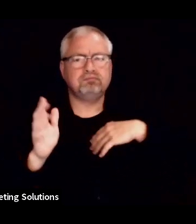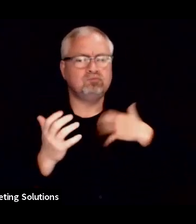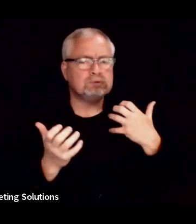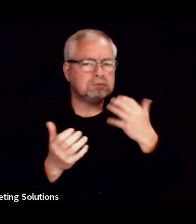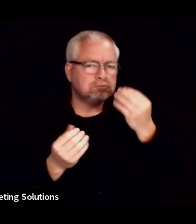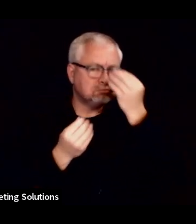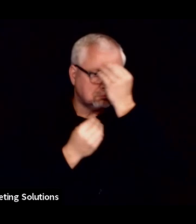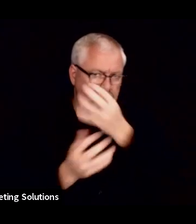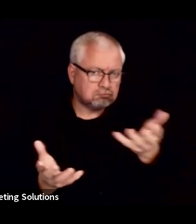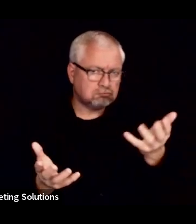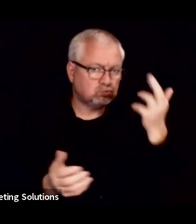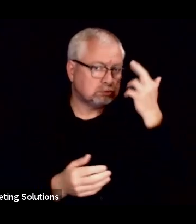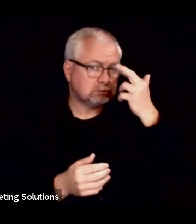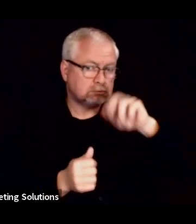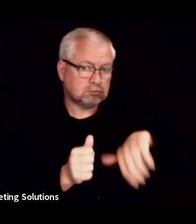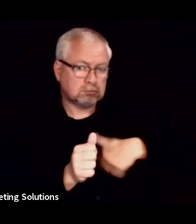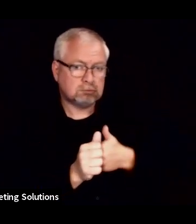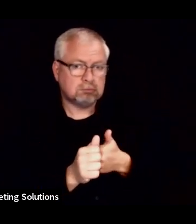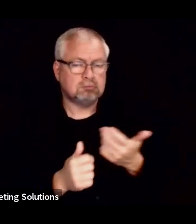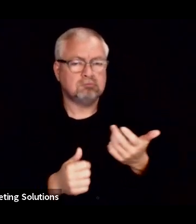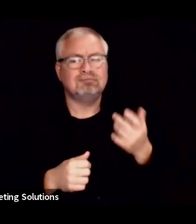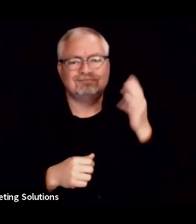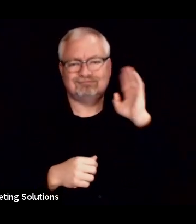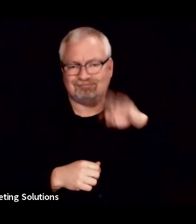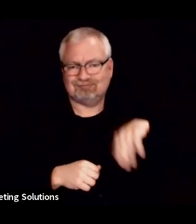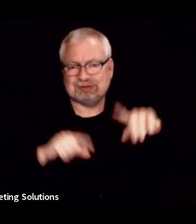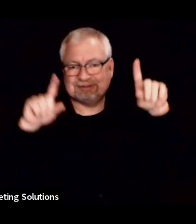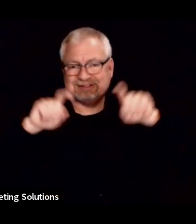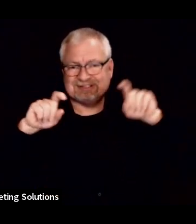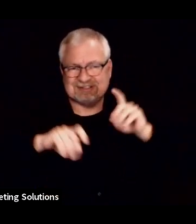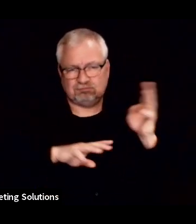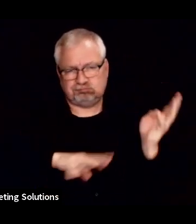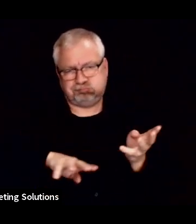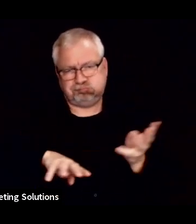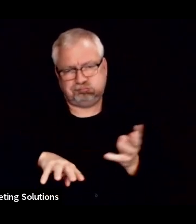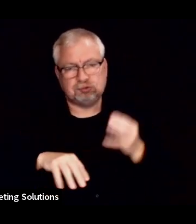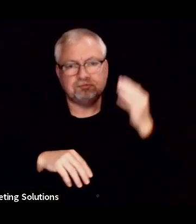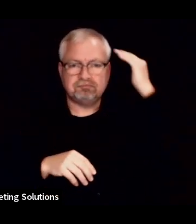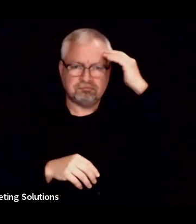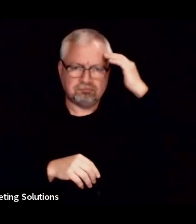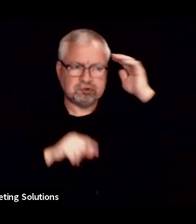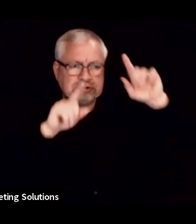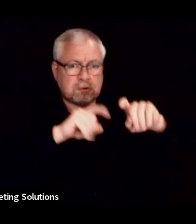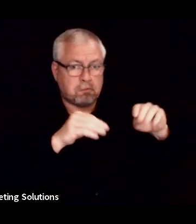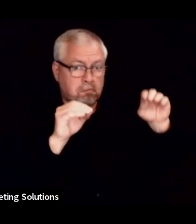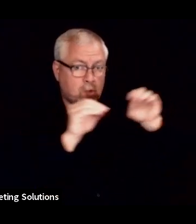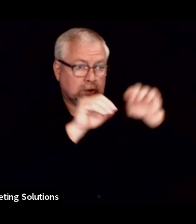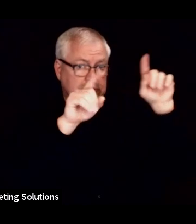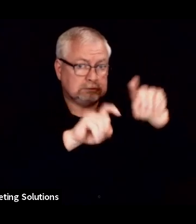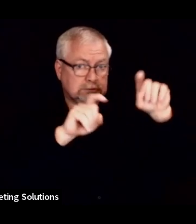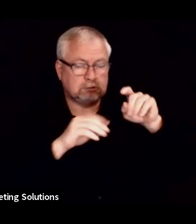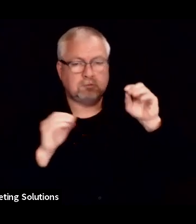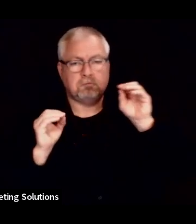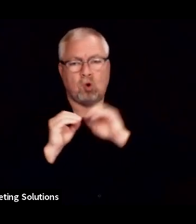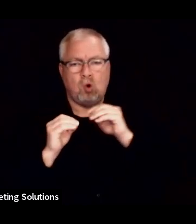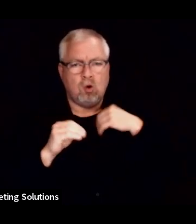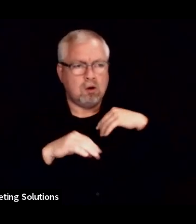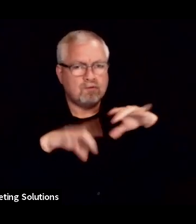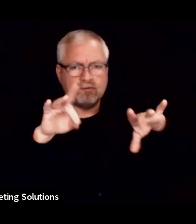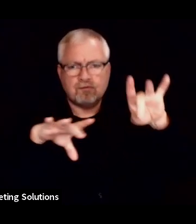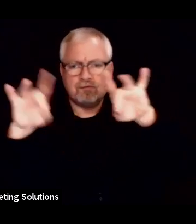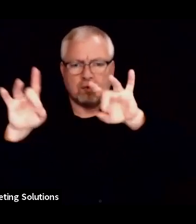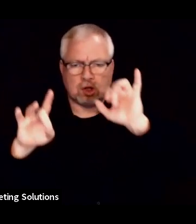volume yesterday. But as we have continued to say, the more we test, the more we expect to find, and that's a good thing because it's so key to